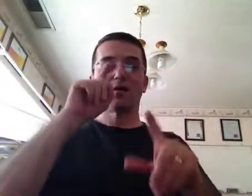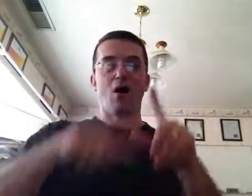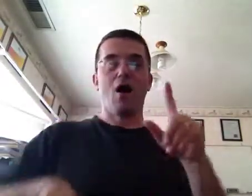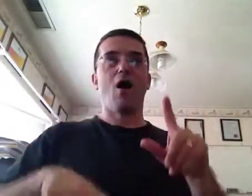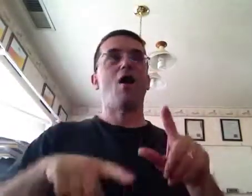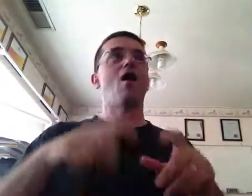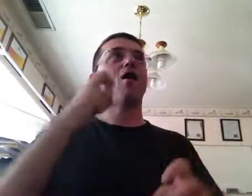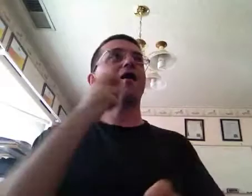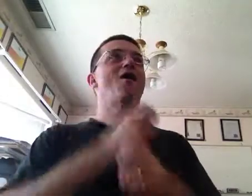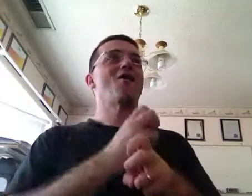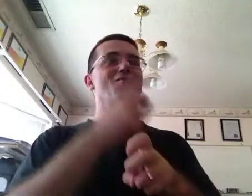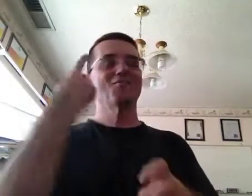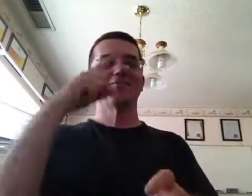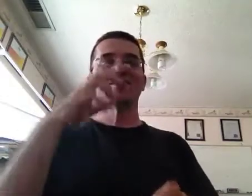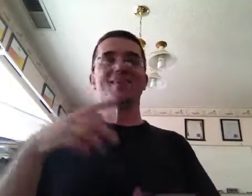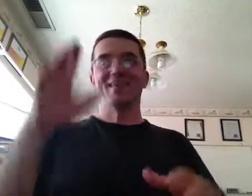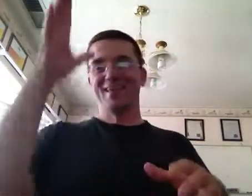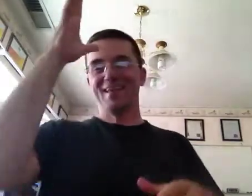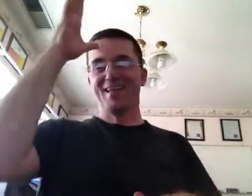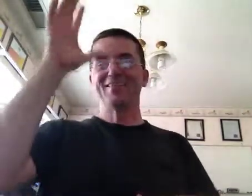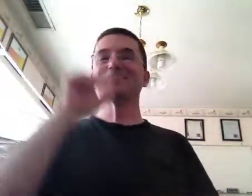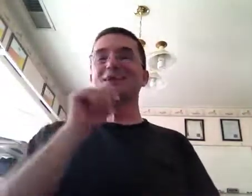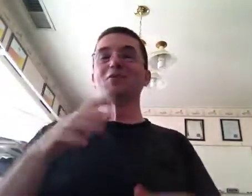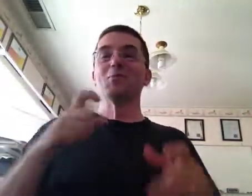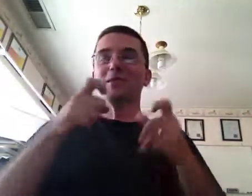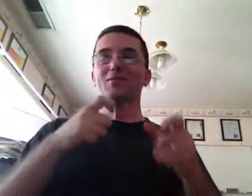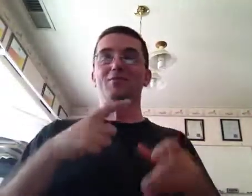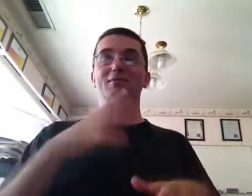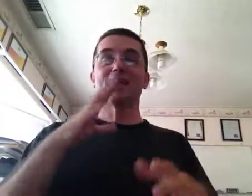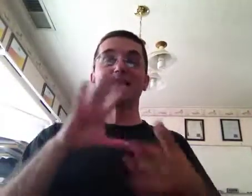And somehow he's going to have to get the message he's no longer in charge.